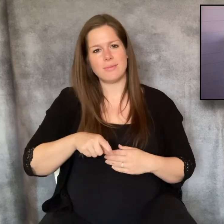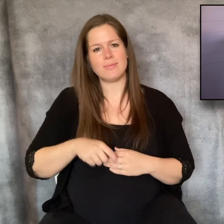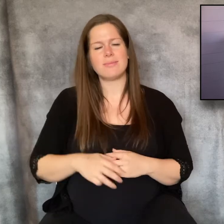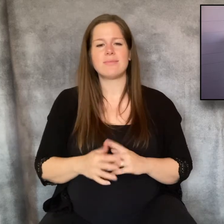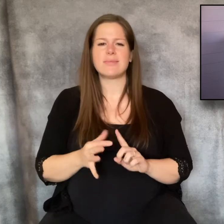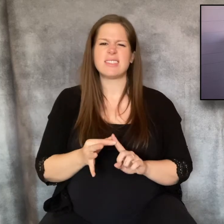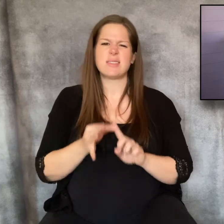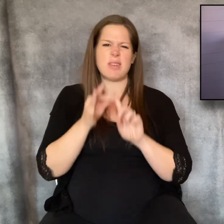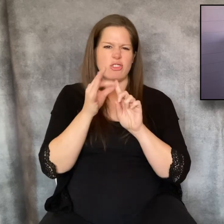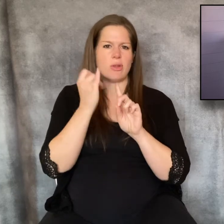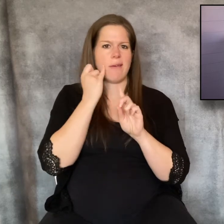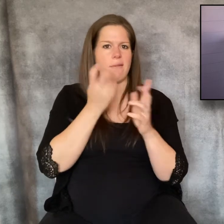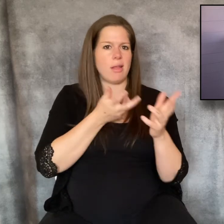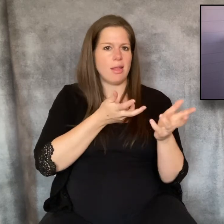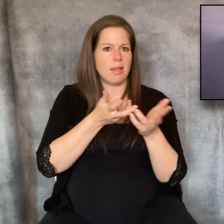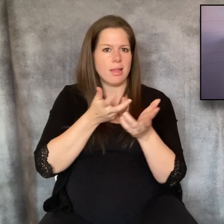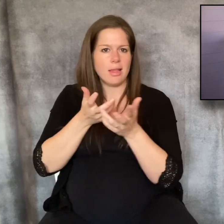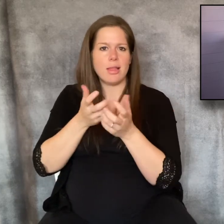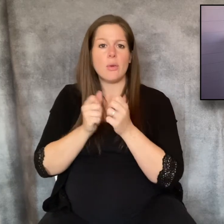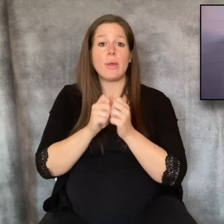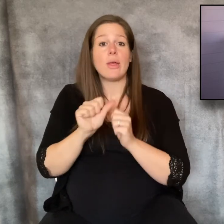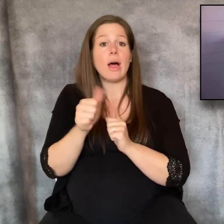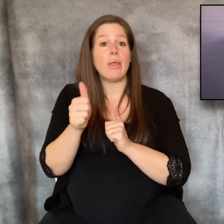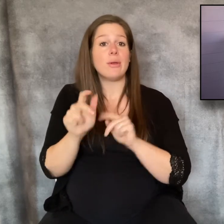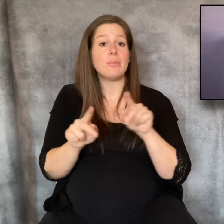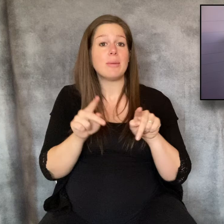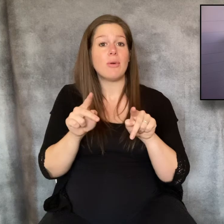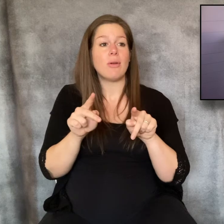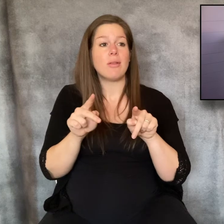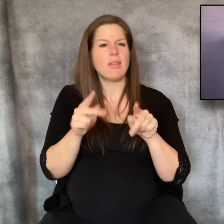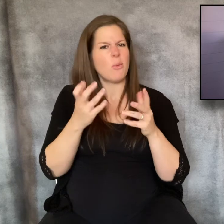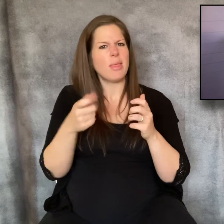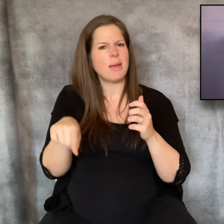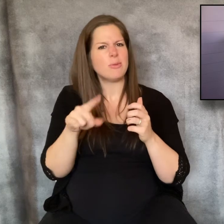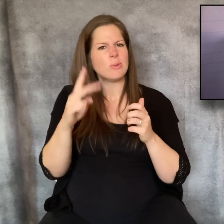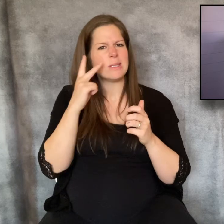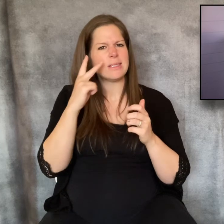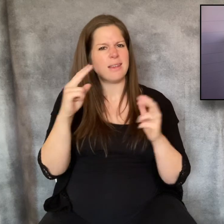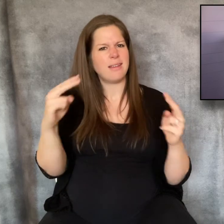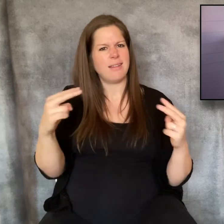people especially, and let them see that you're happy to be working